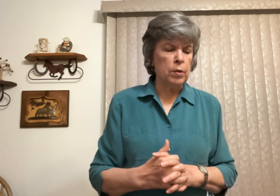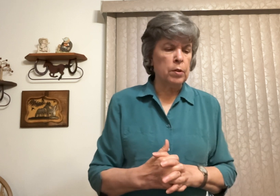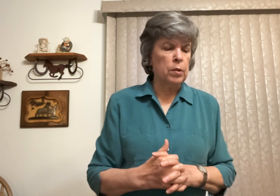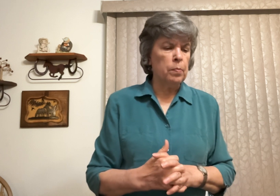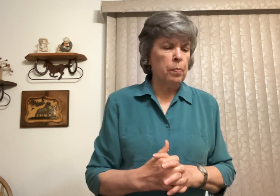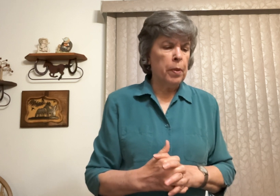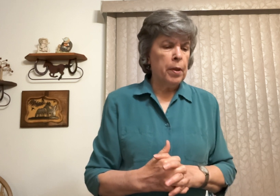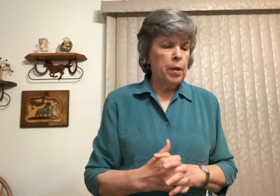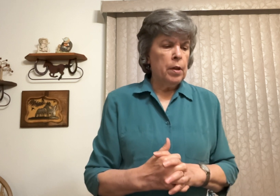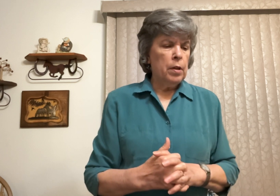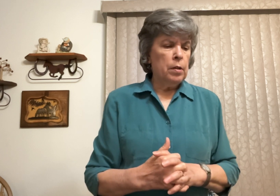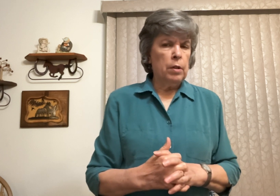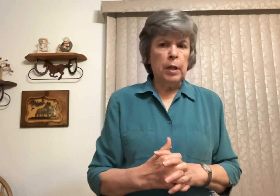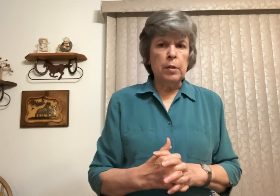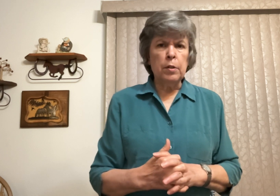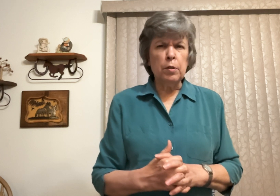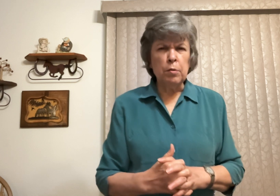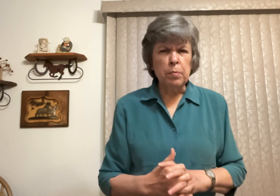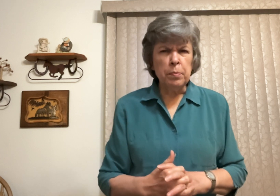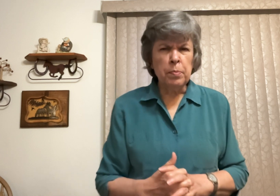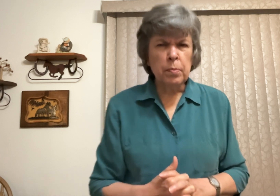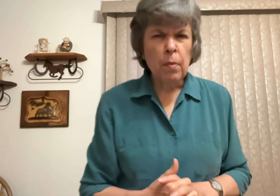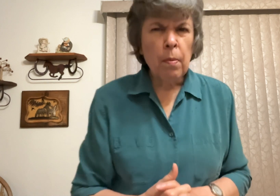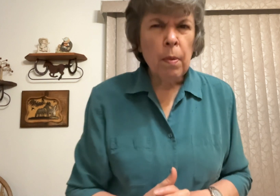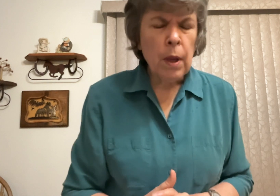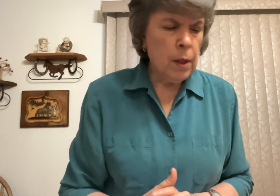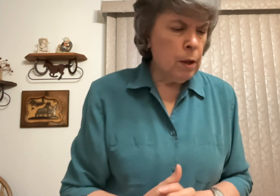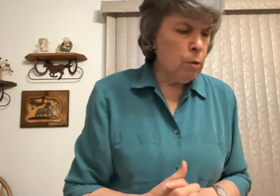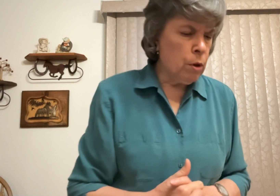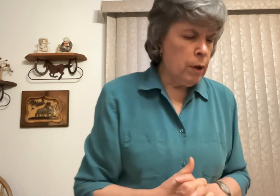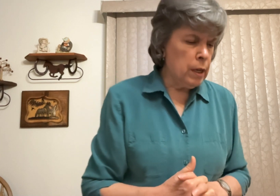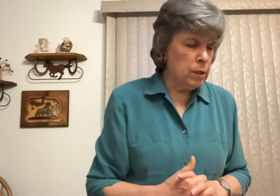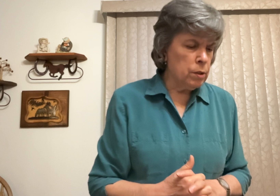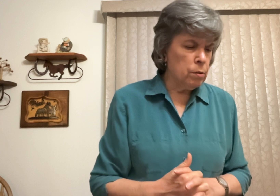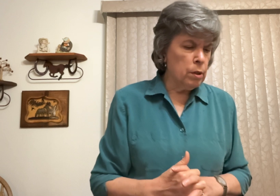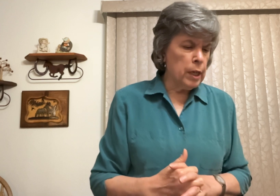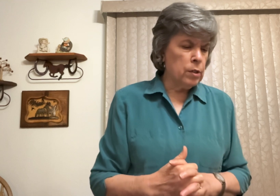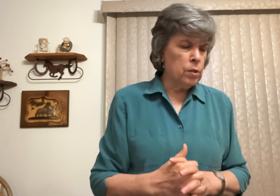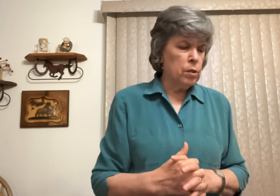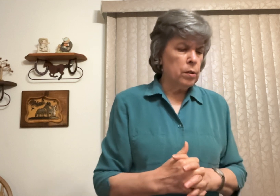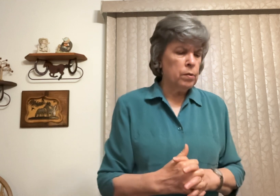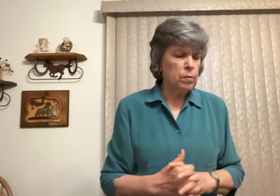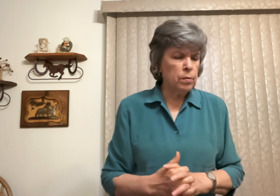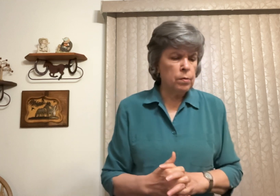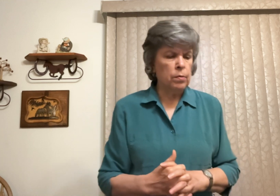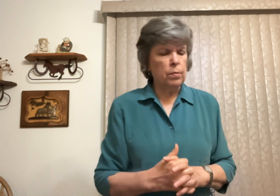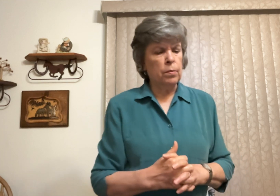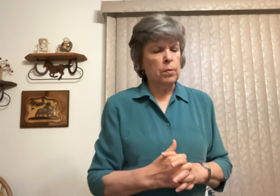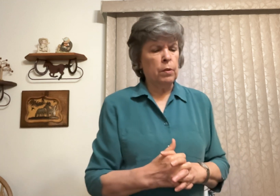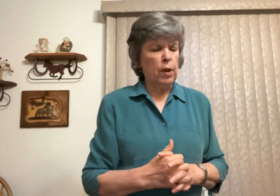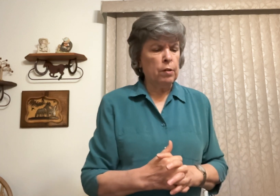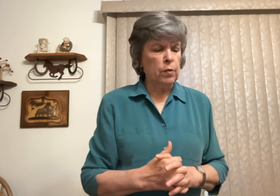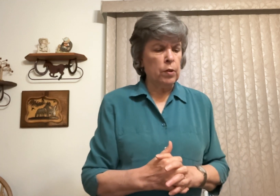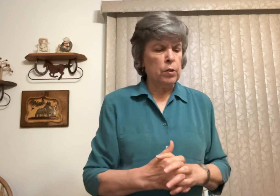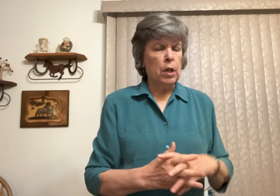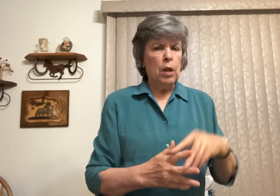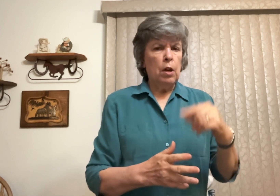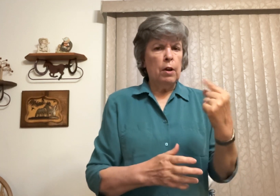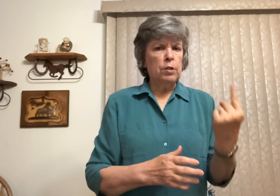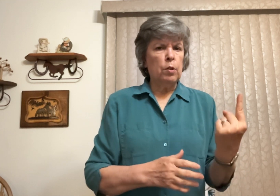verses. Okay, so I think we'll go ahead and do the final verse. All right, so